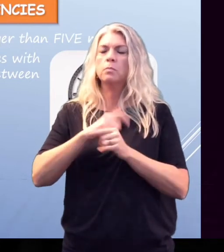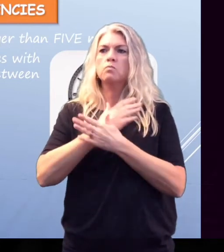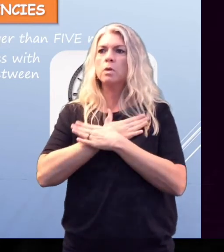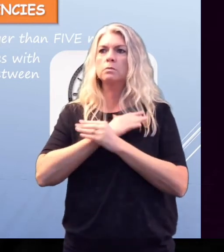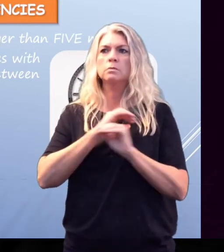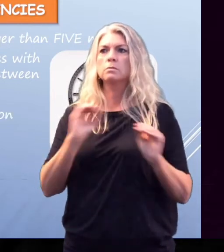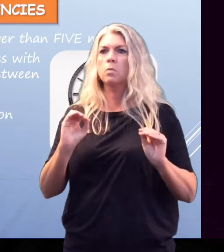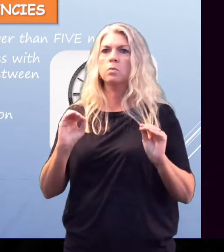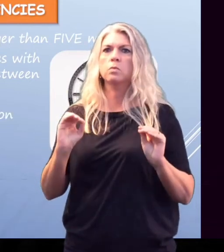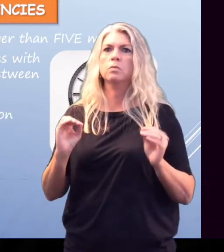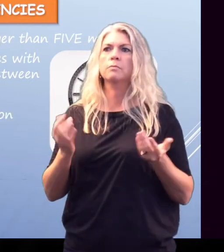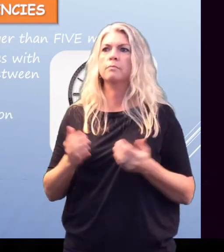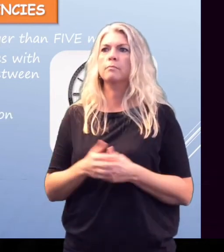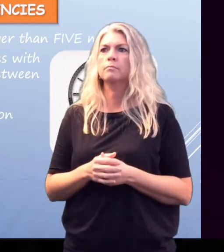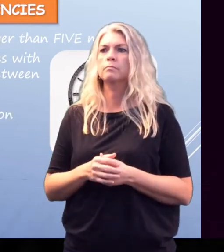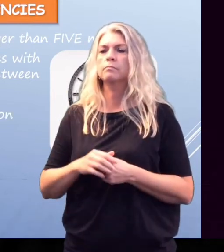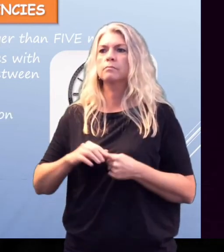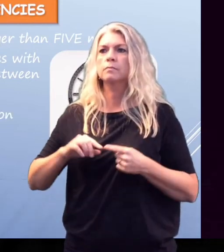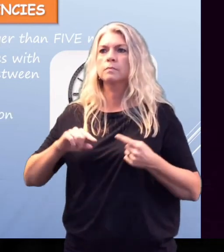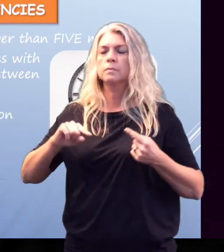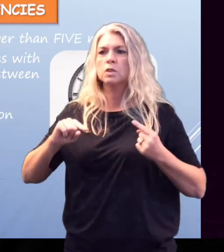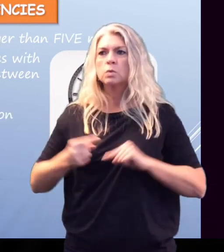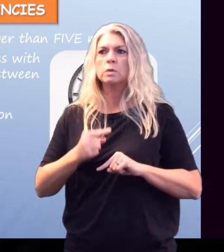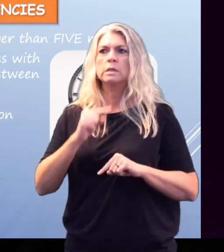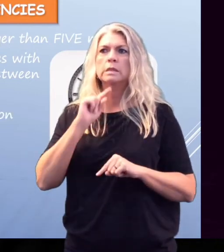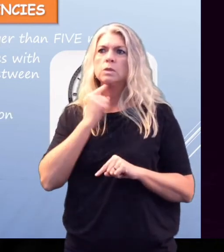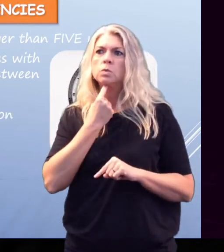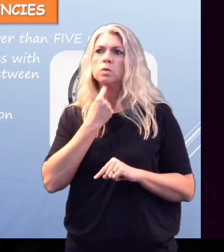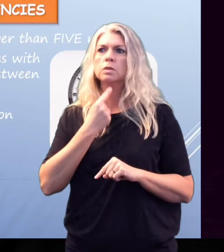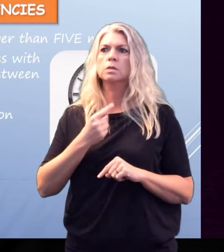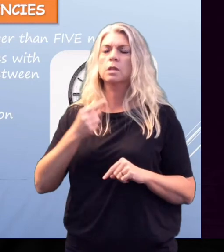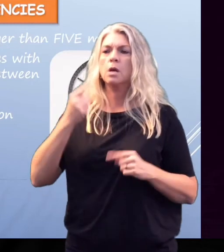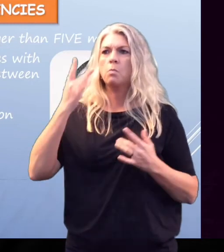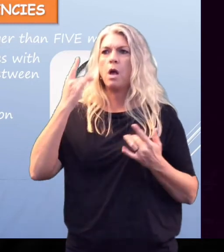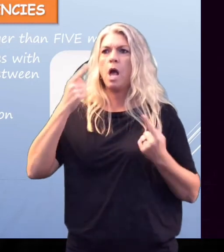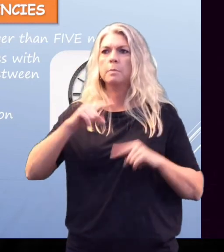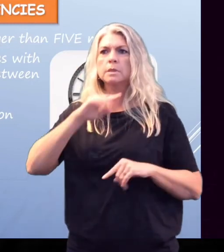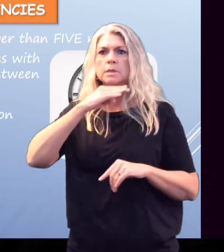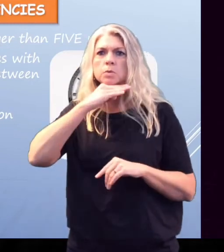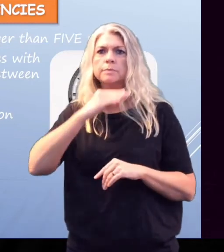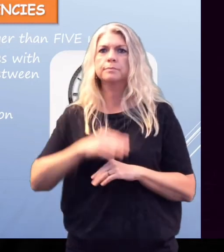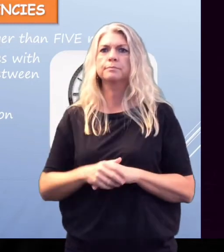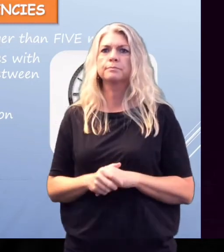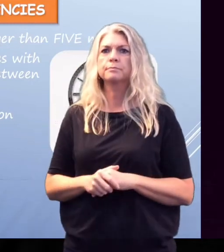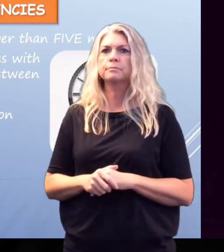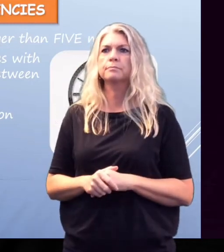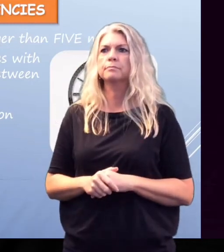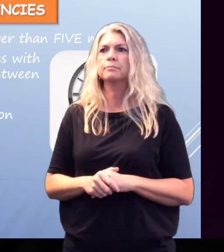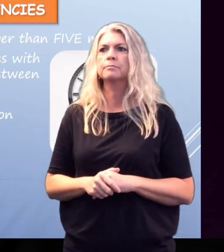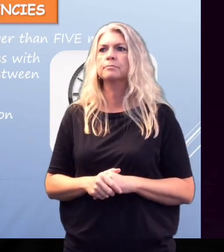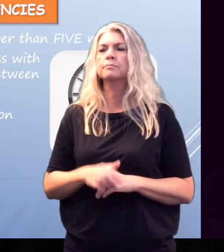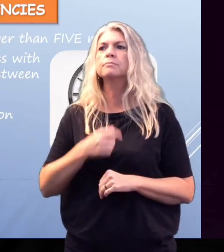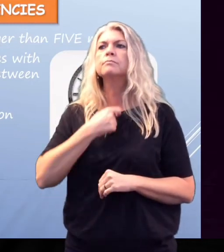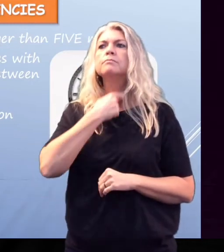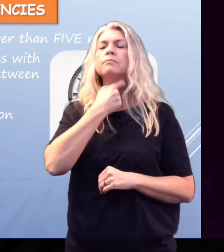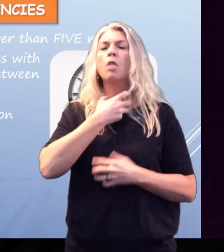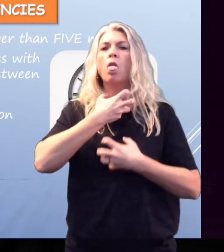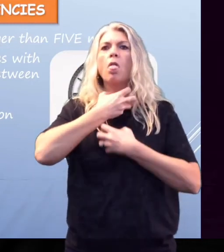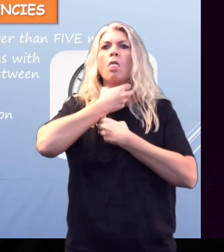seizure, airway obstruction, choking, and if the child has diabetes or is